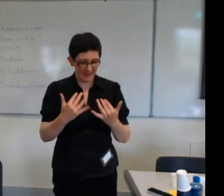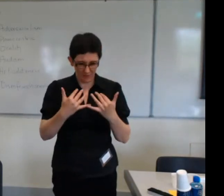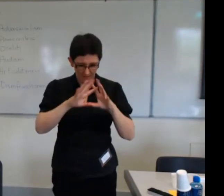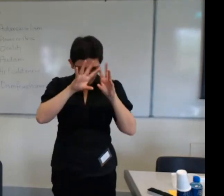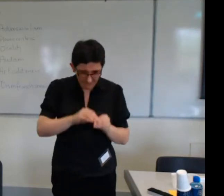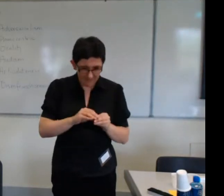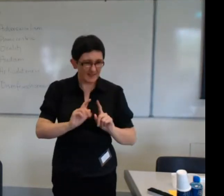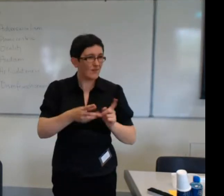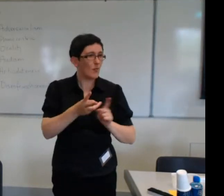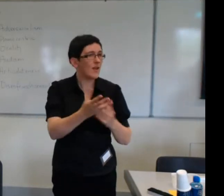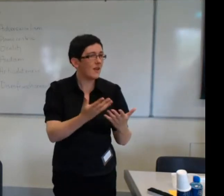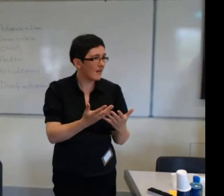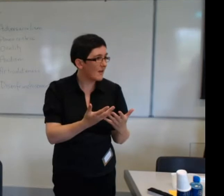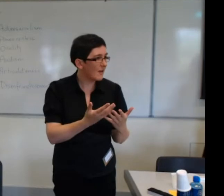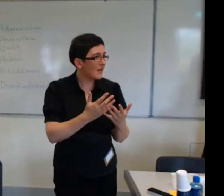differently. How many of you know another language?